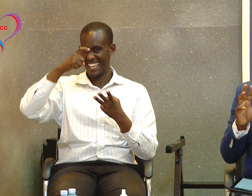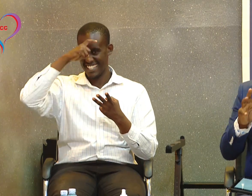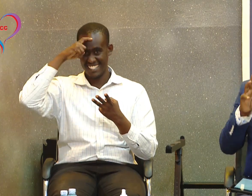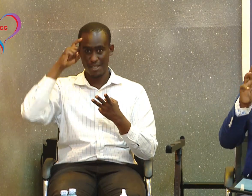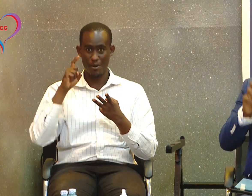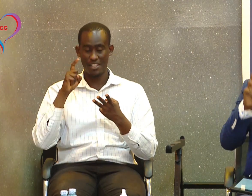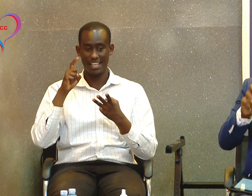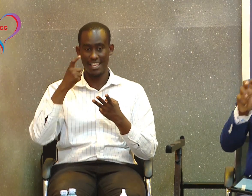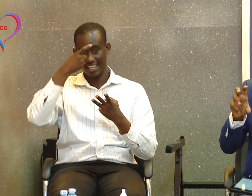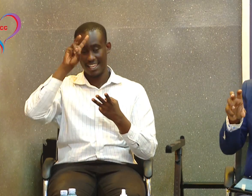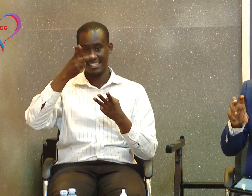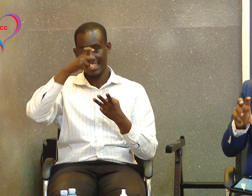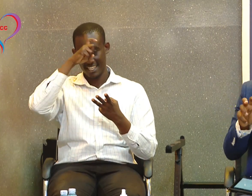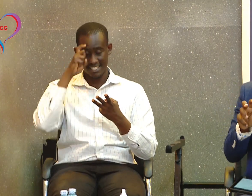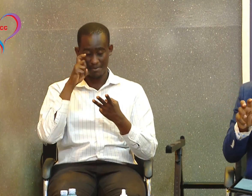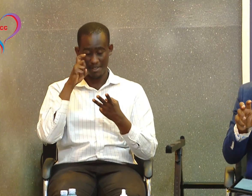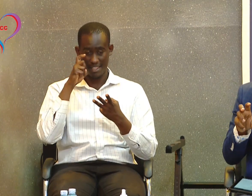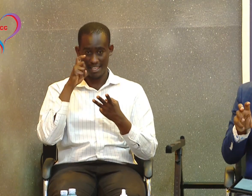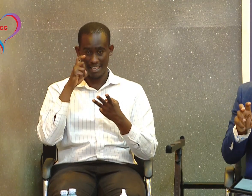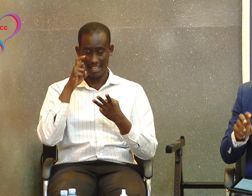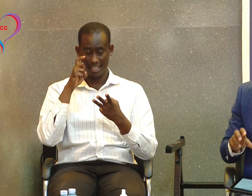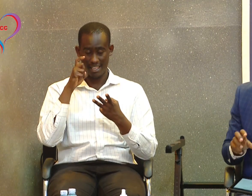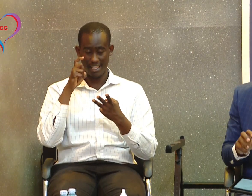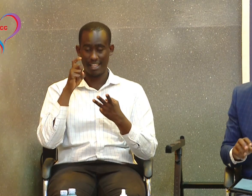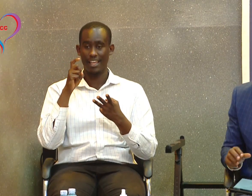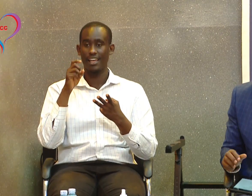2 Timothy 1:9 is holy calling.